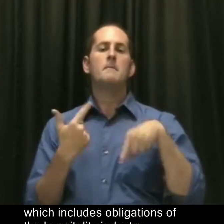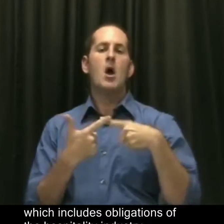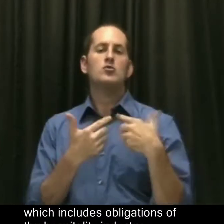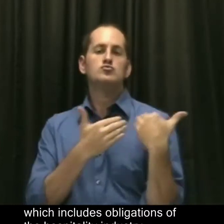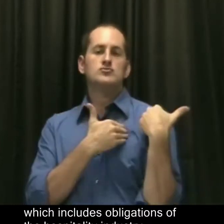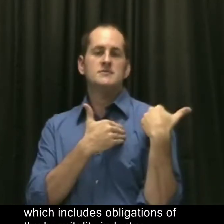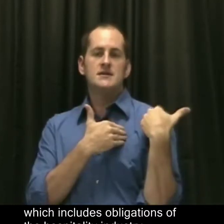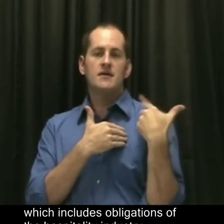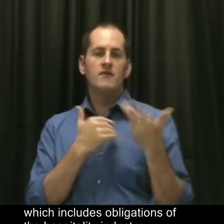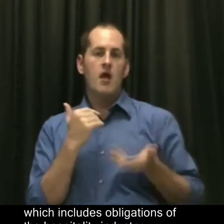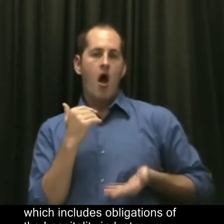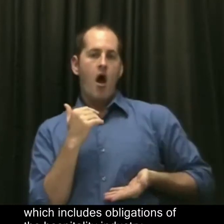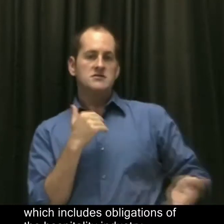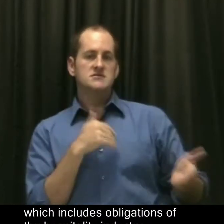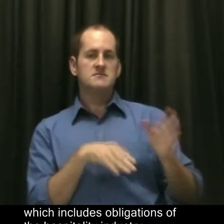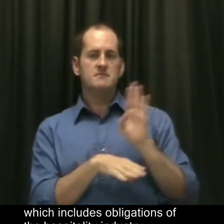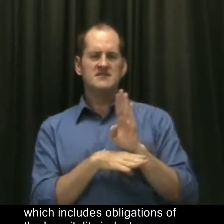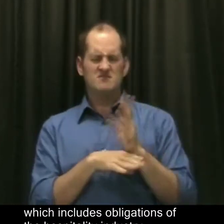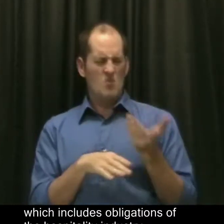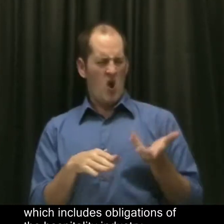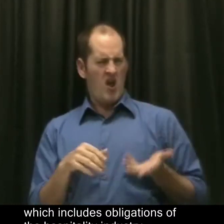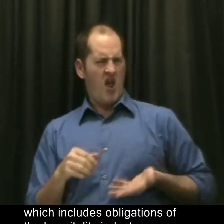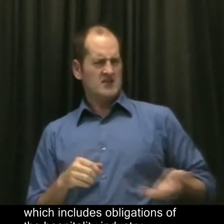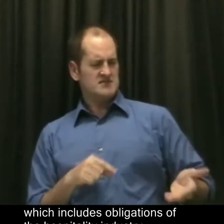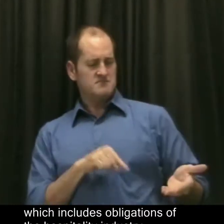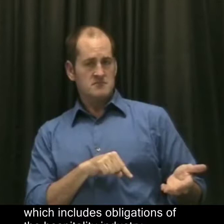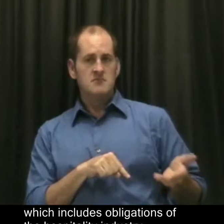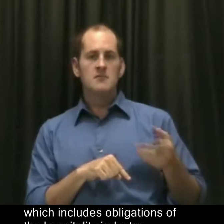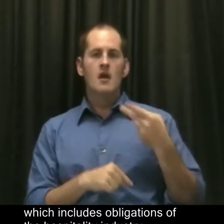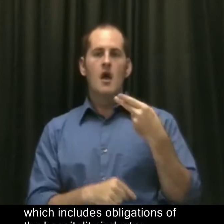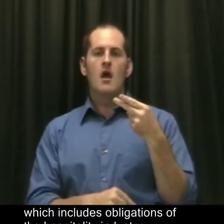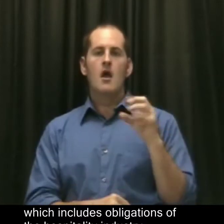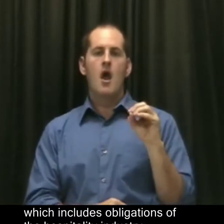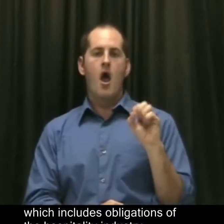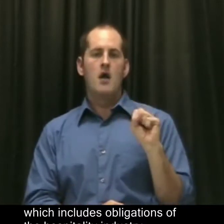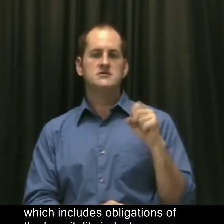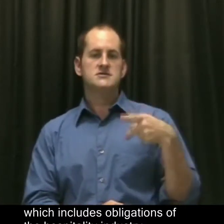which includes obligations of the hospitality industry.